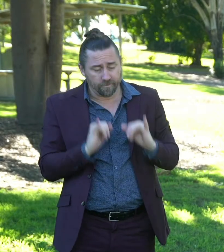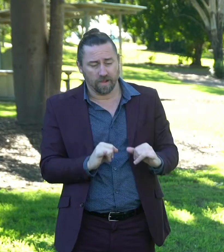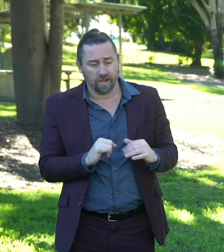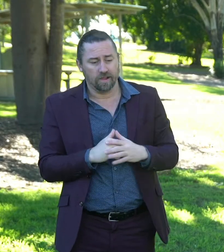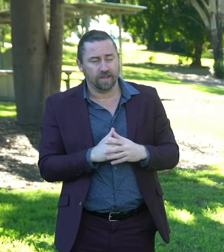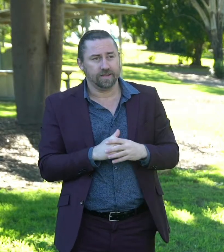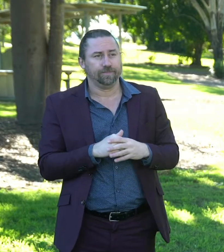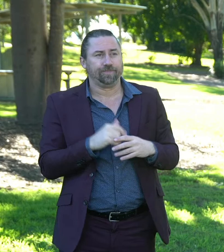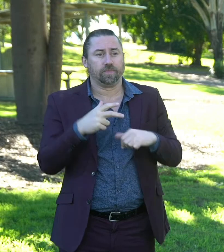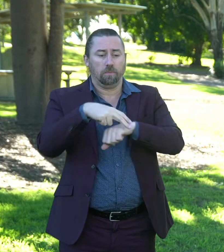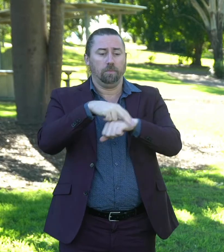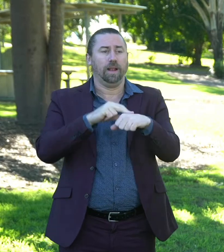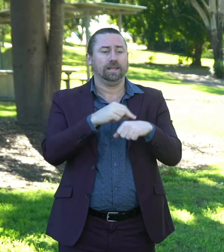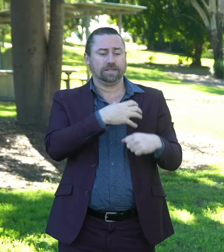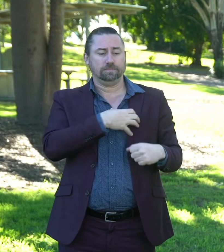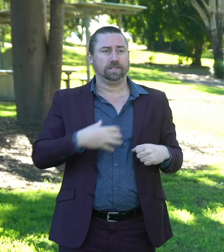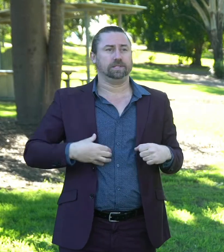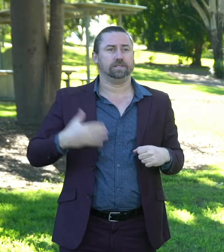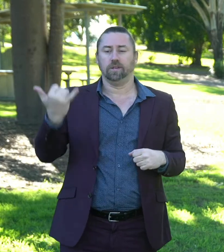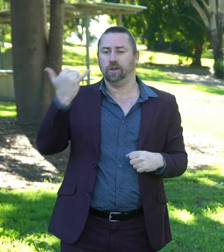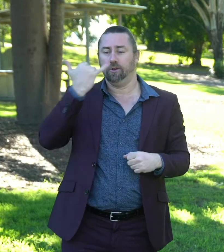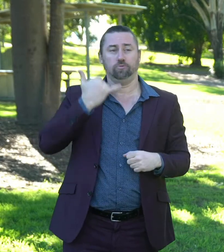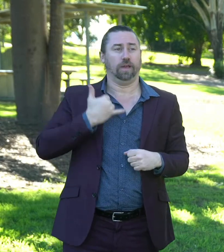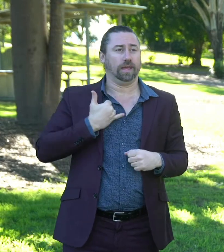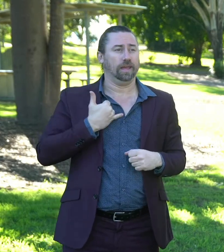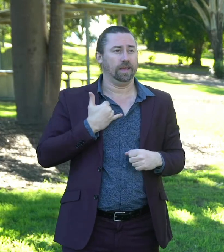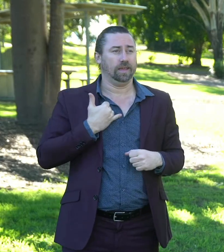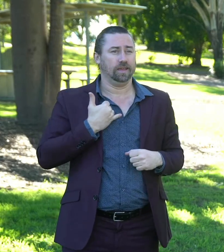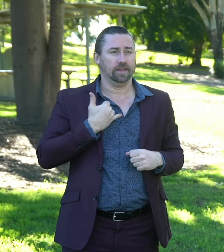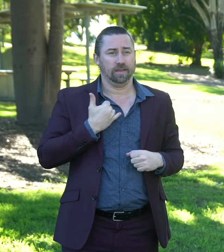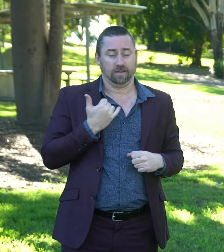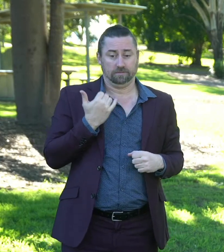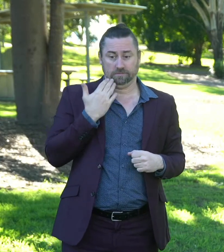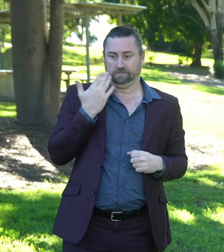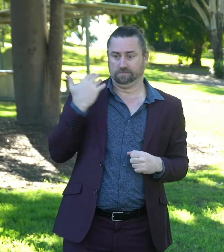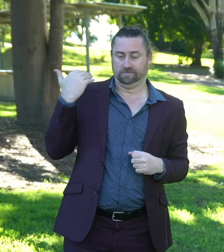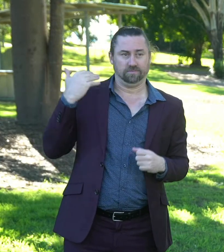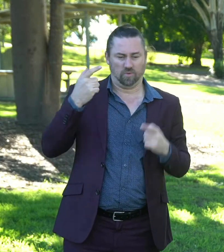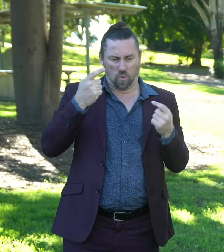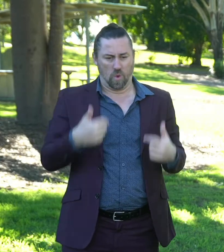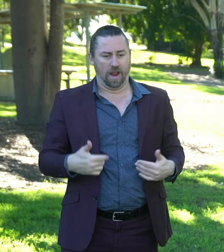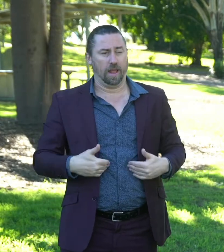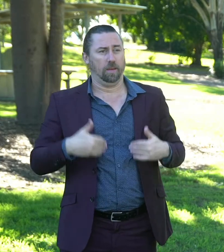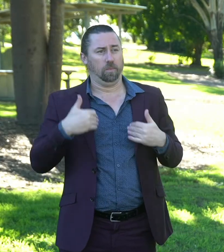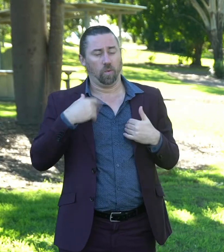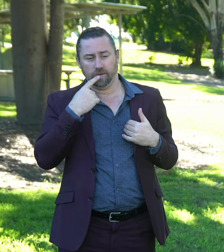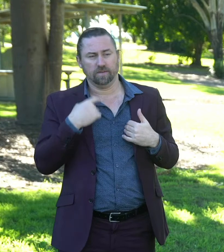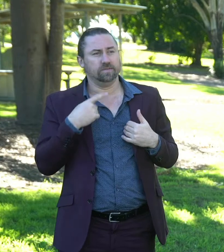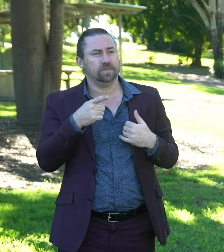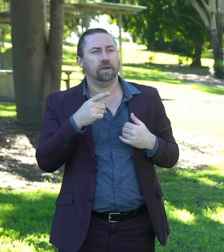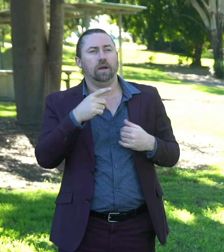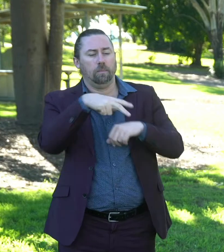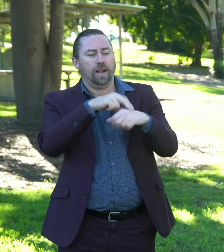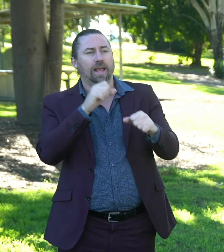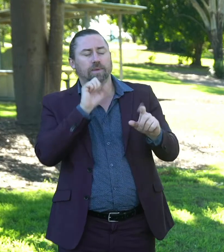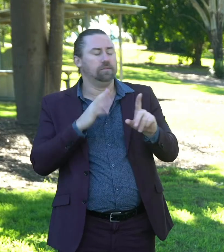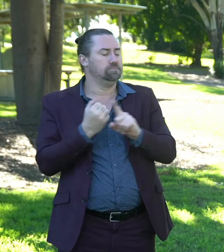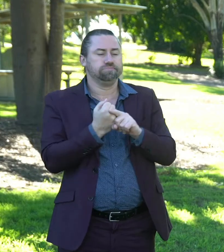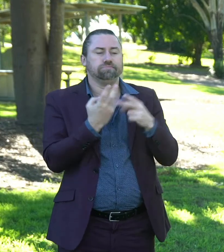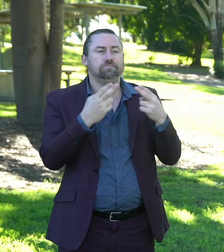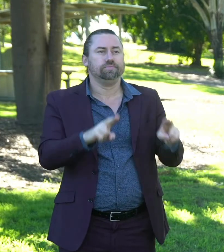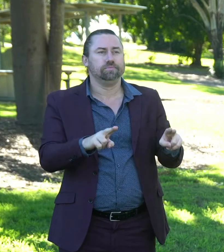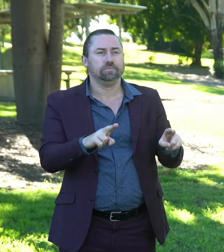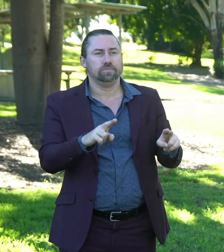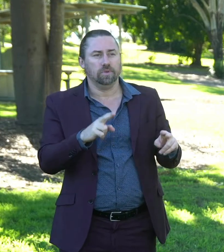When the police minister informed me very early yesterday morning, and I've passed on my condolences